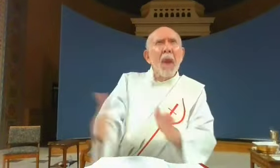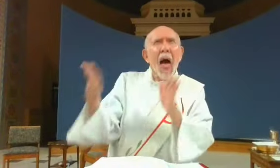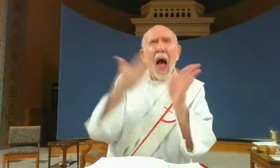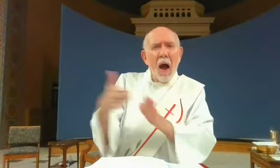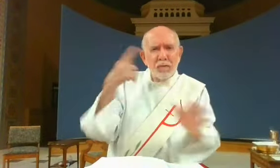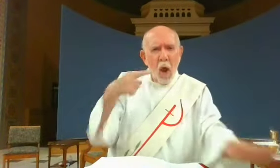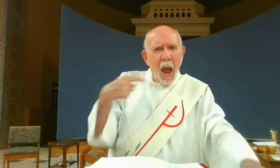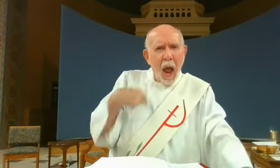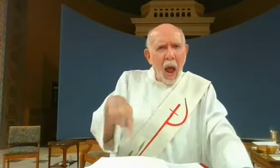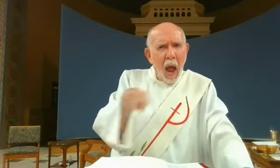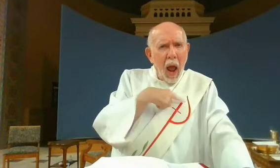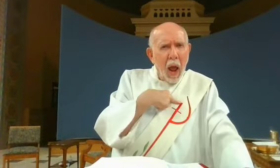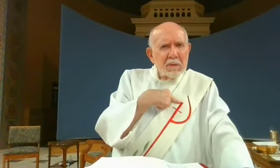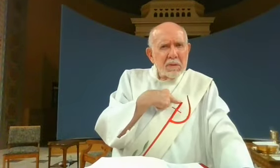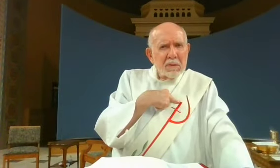He has a plan for us.